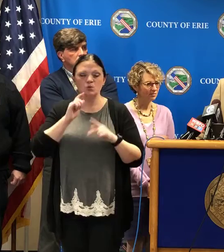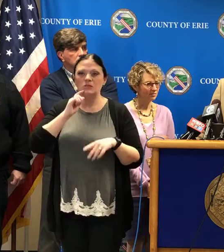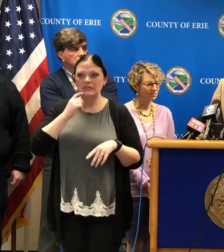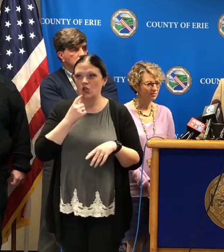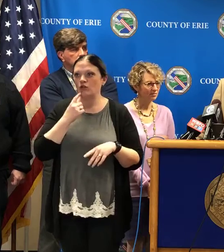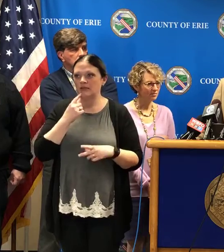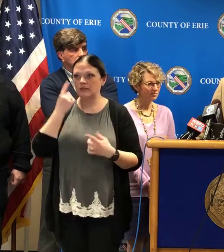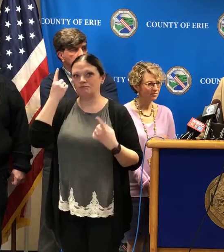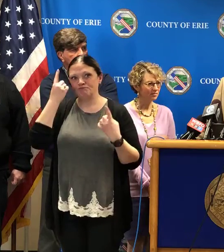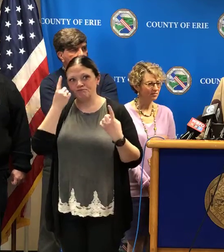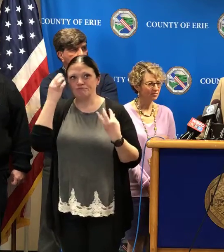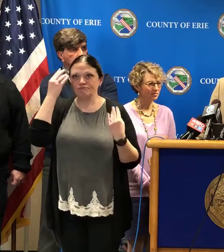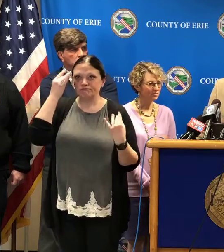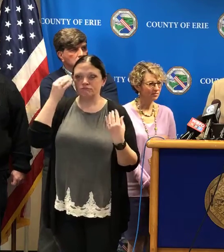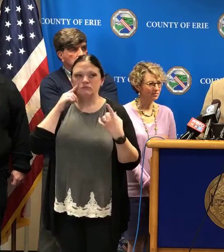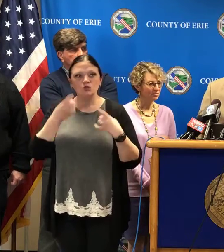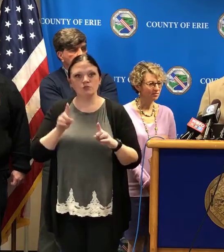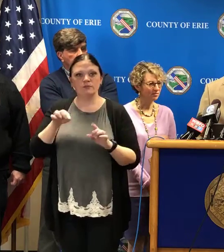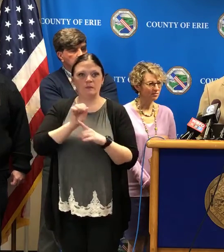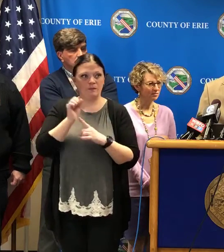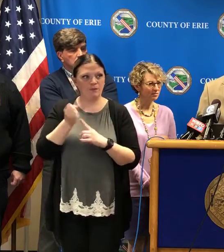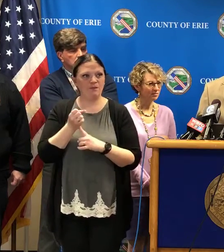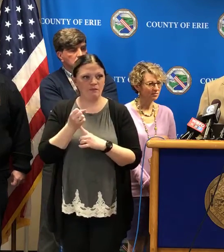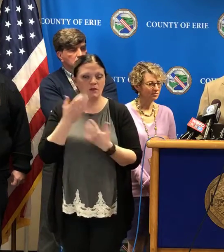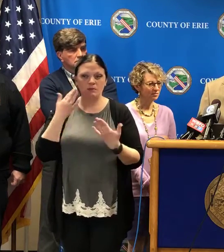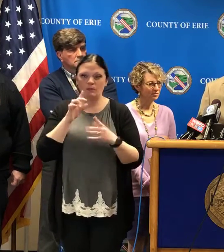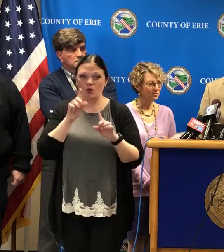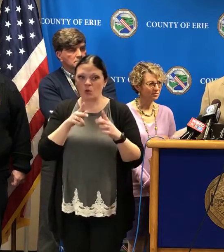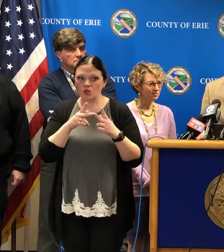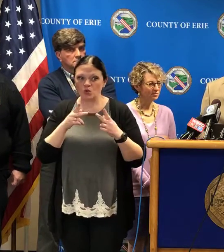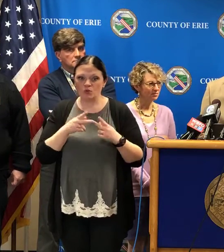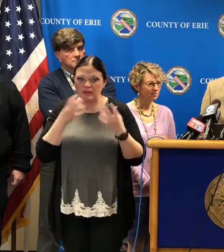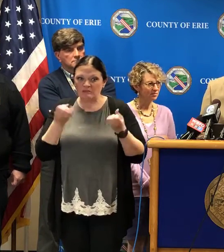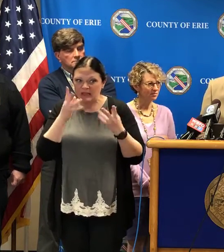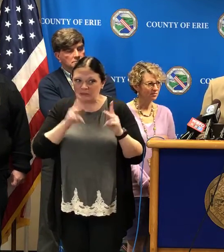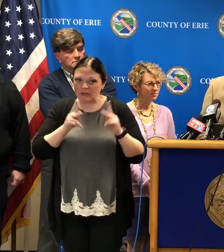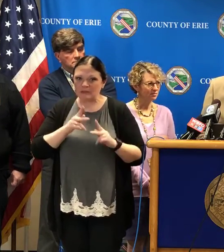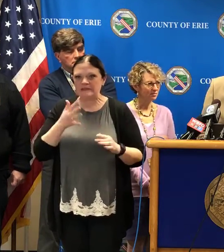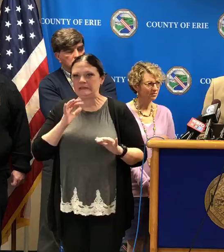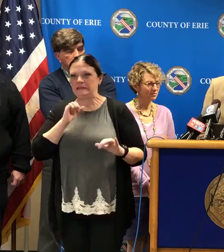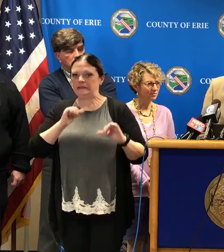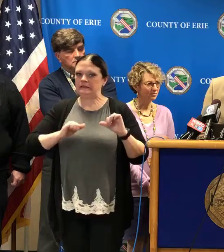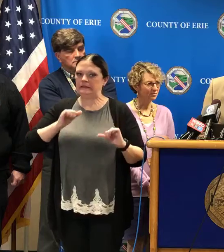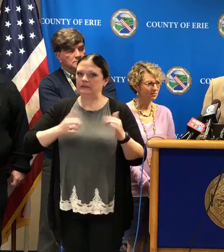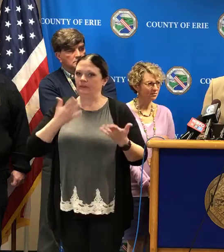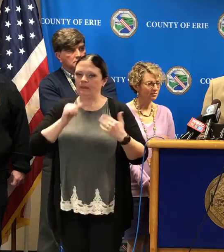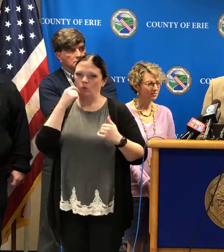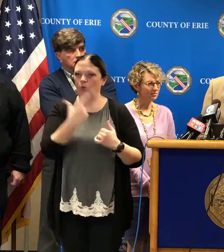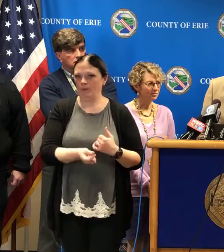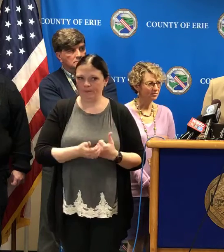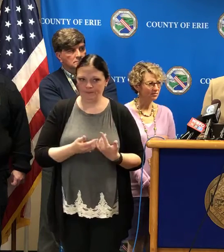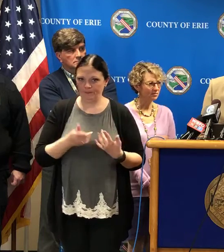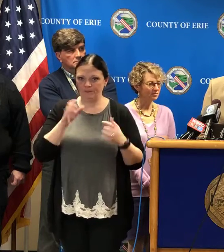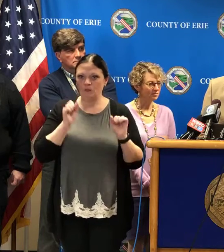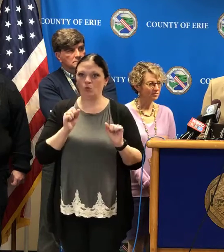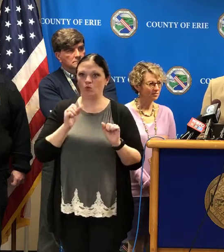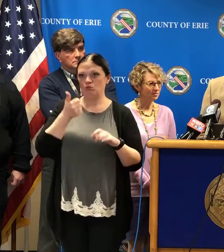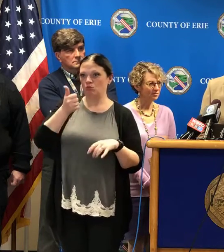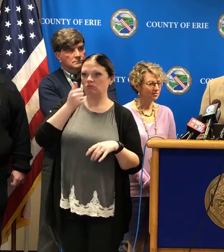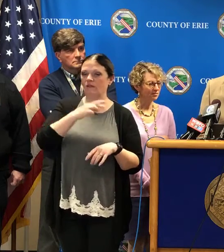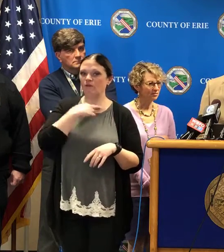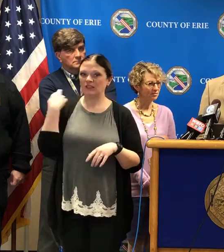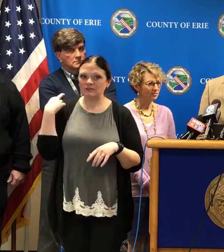seriously consider, during this situation, going to a place where there are lots of folks. You could put yourself at